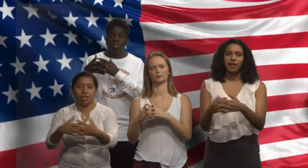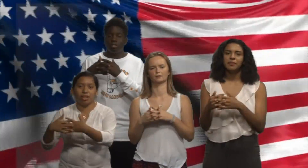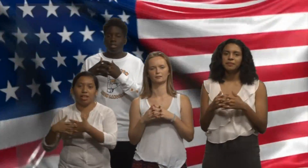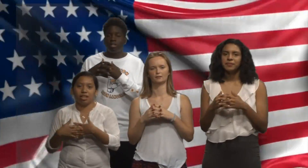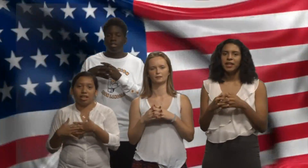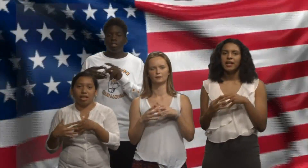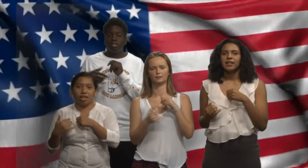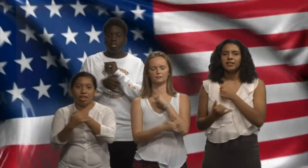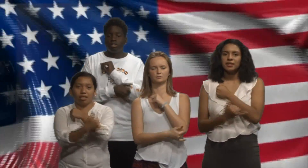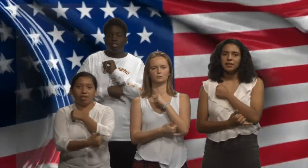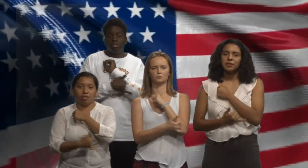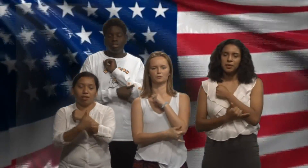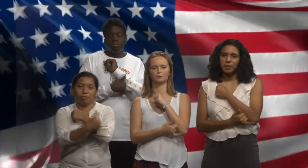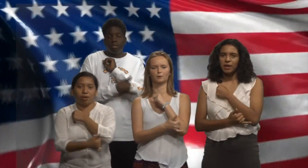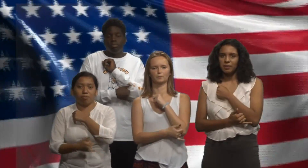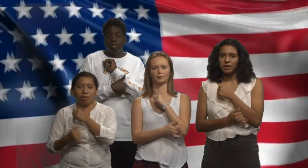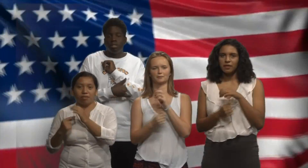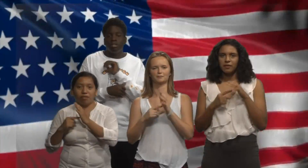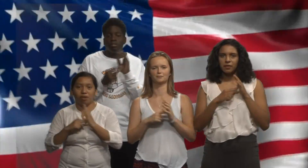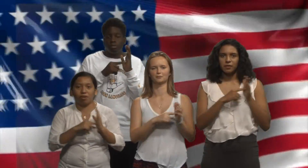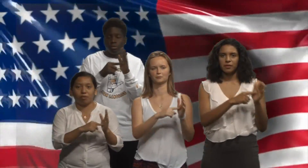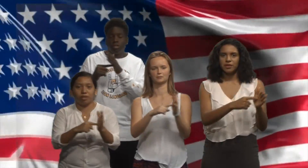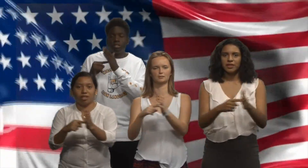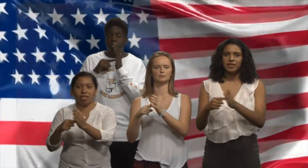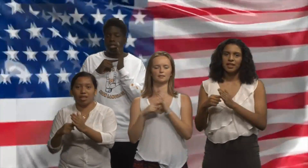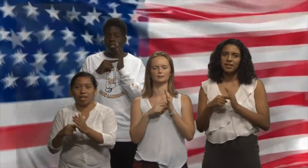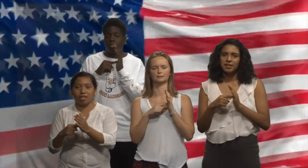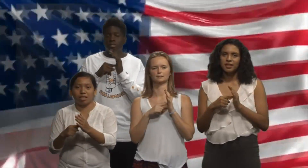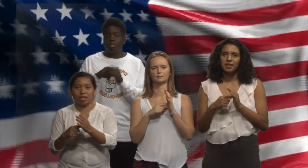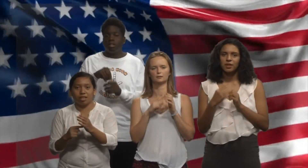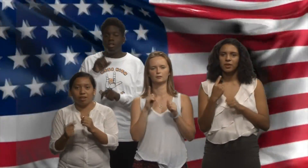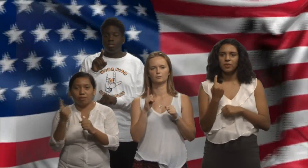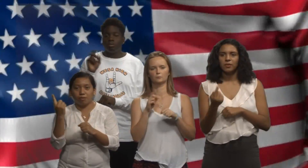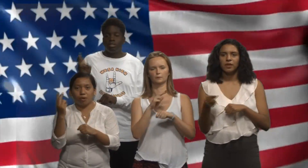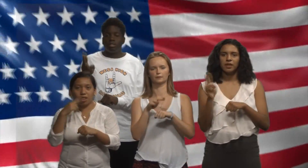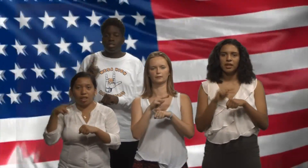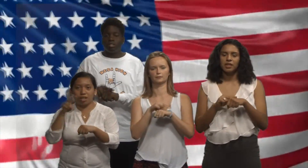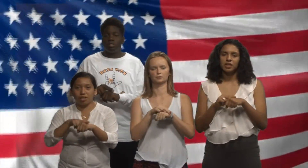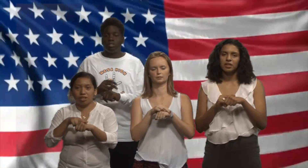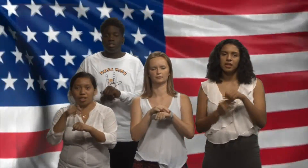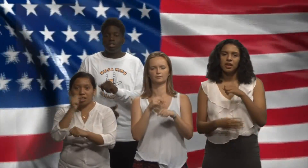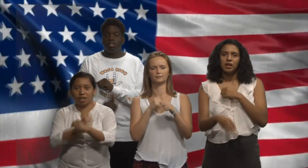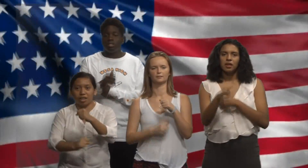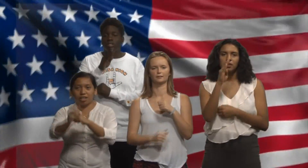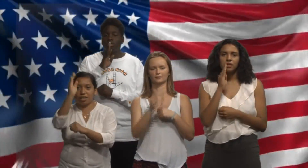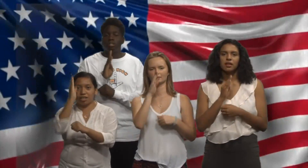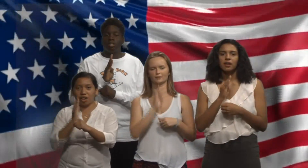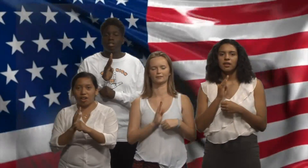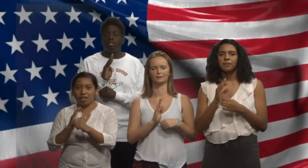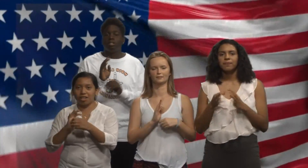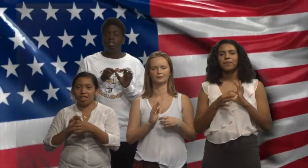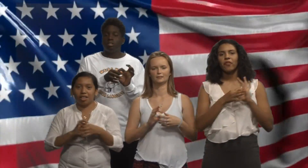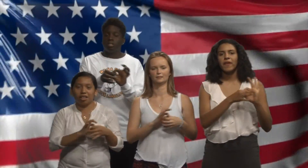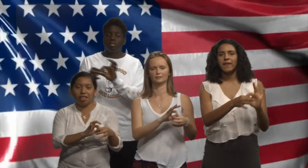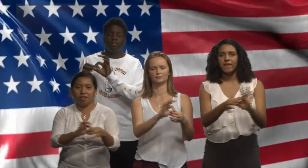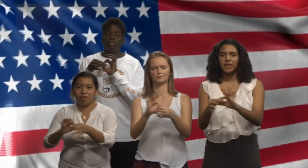America and to the republic for which it stands, one nation, under God,